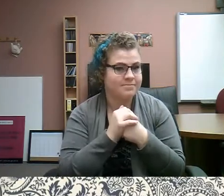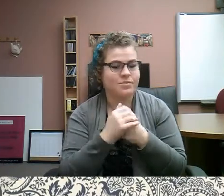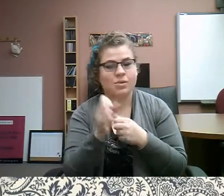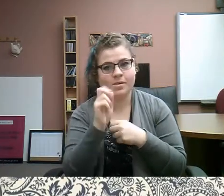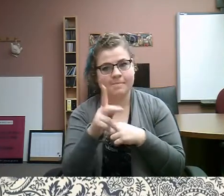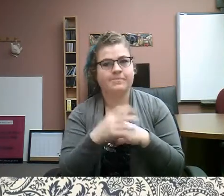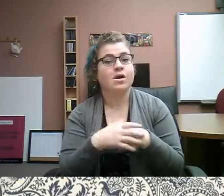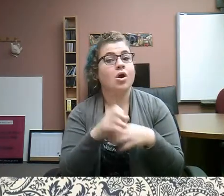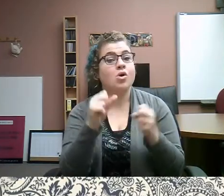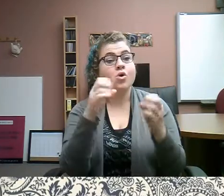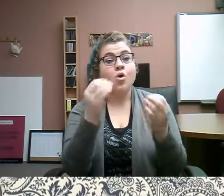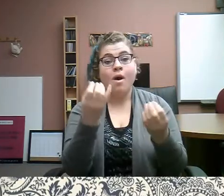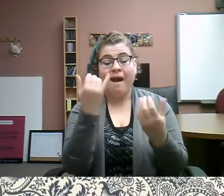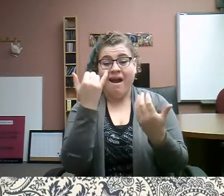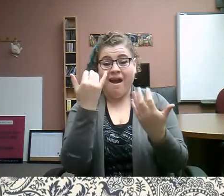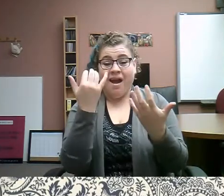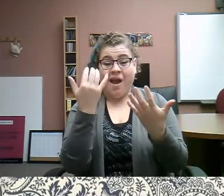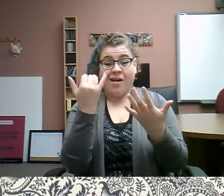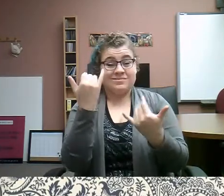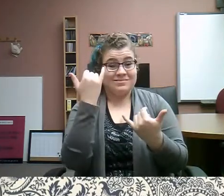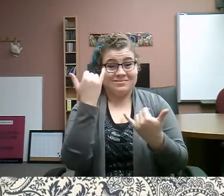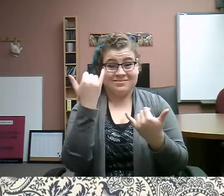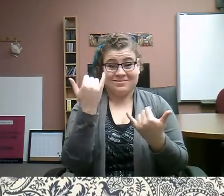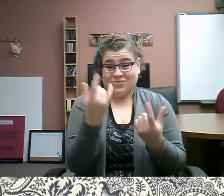see. Okay, so